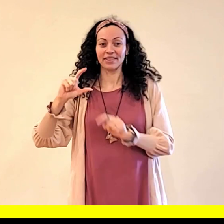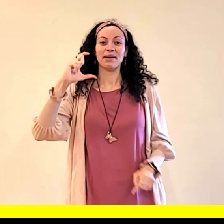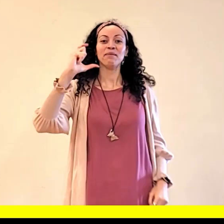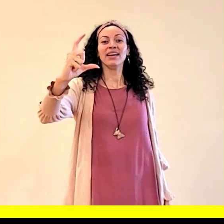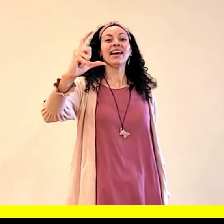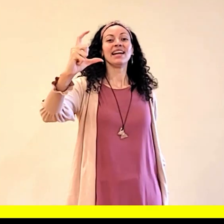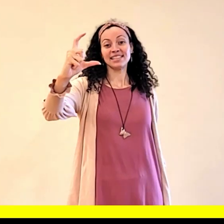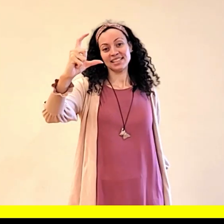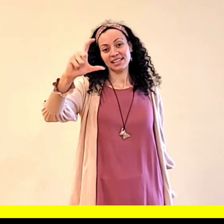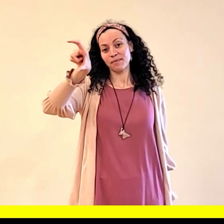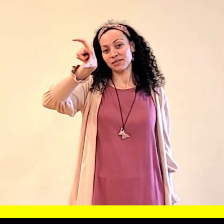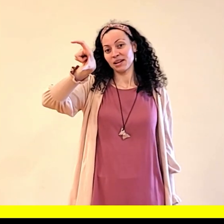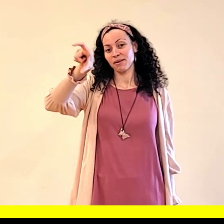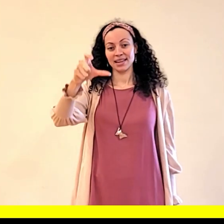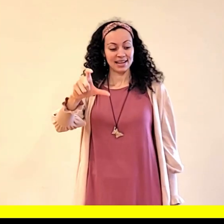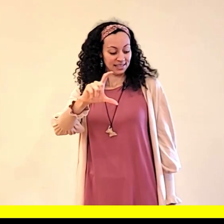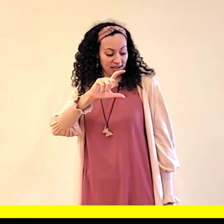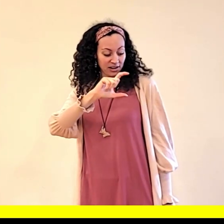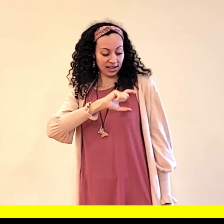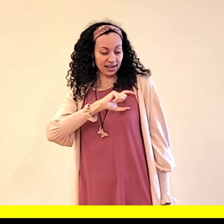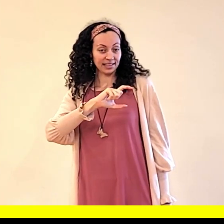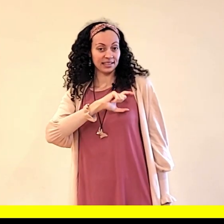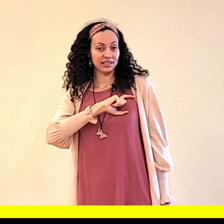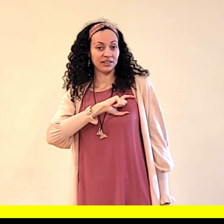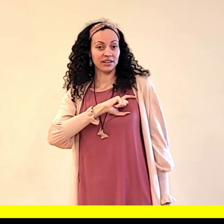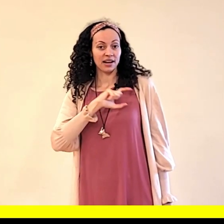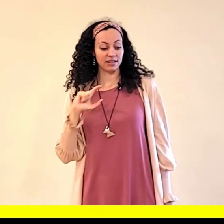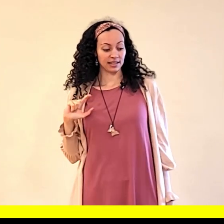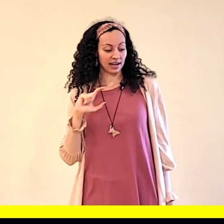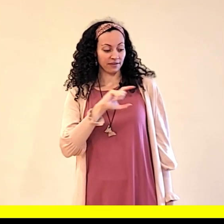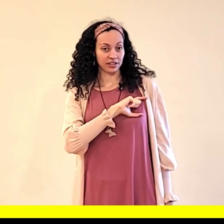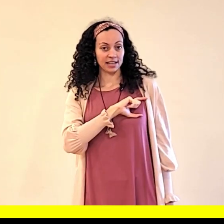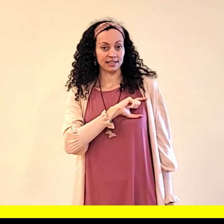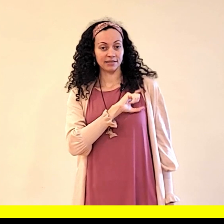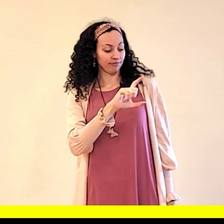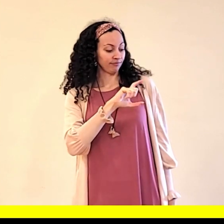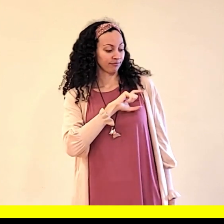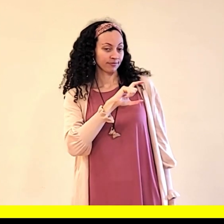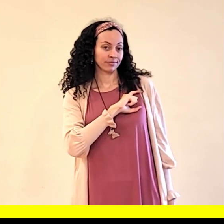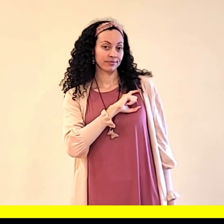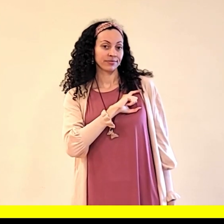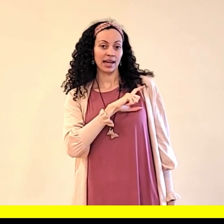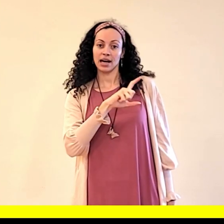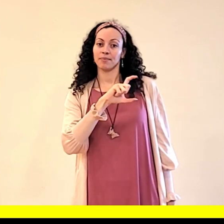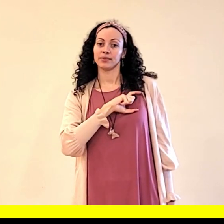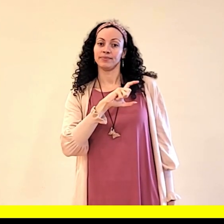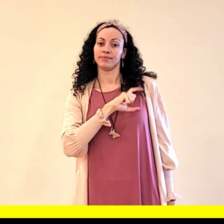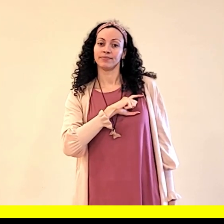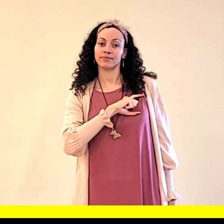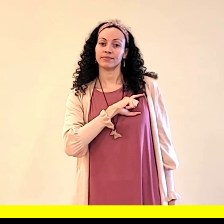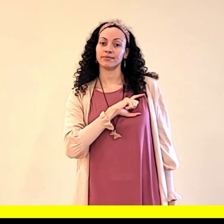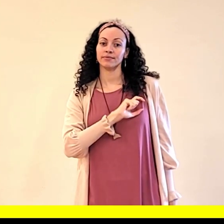and your thumb in a C shape. So it's going to be like this, and you're going to connect it to your other side of your chest.